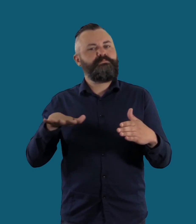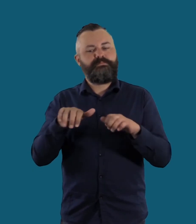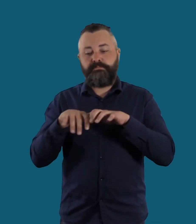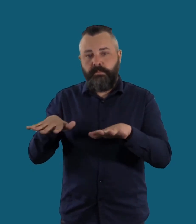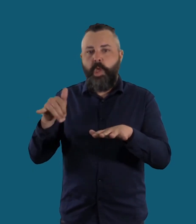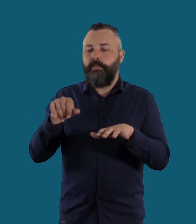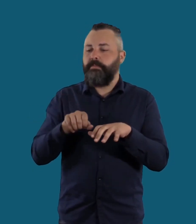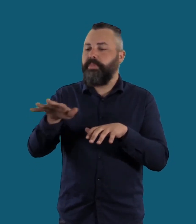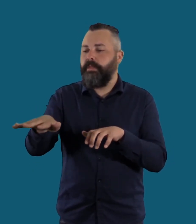specific geographic region.